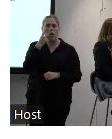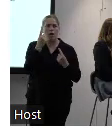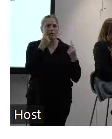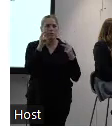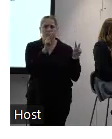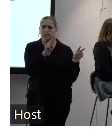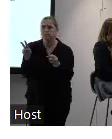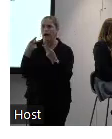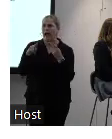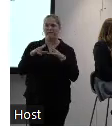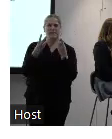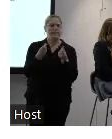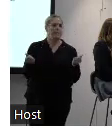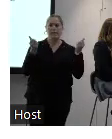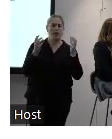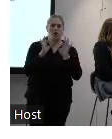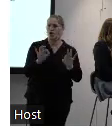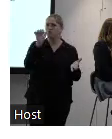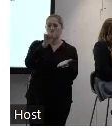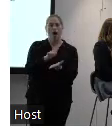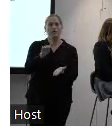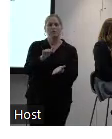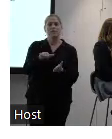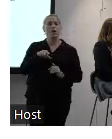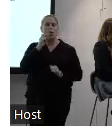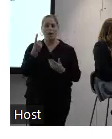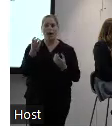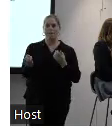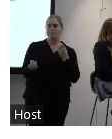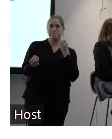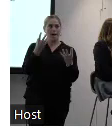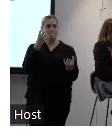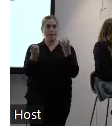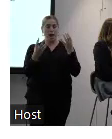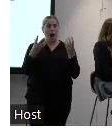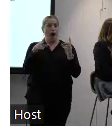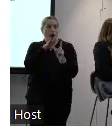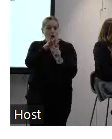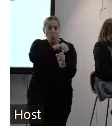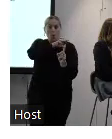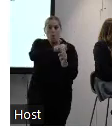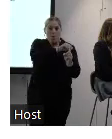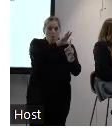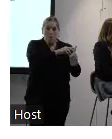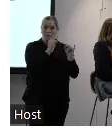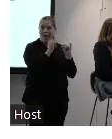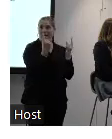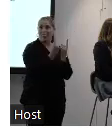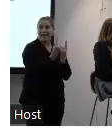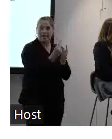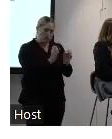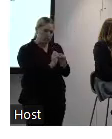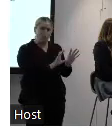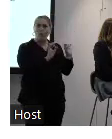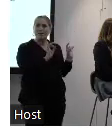right. And they show up and essentially suction everything up, get rid of it and destroy it and put it away, keeping the